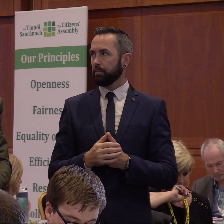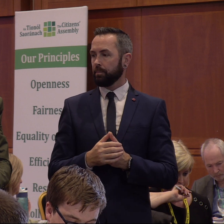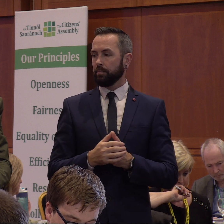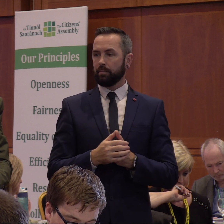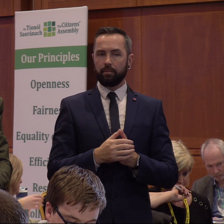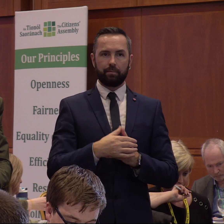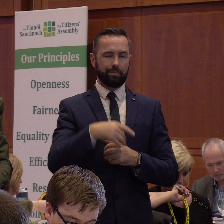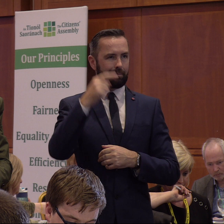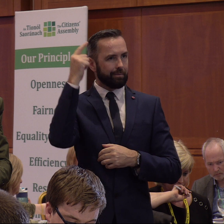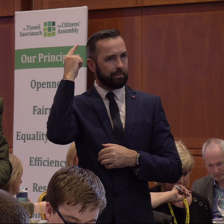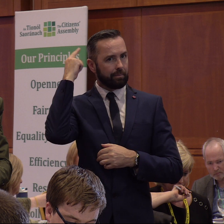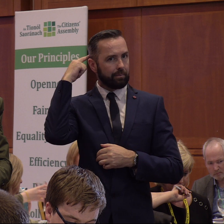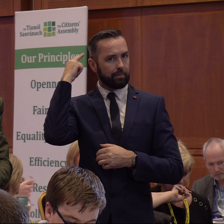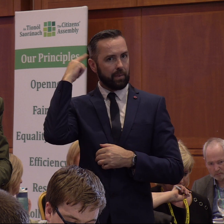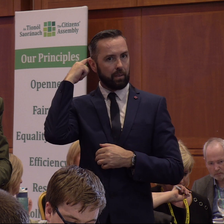Unconscious